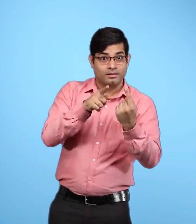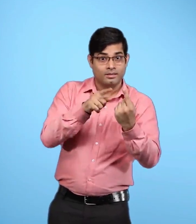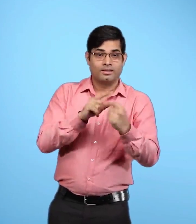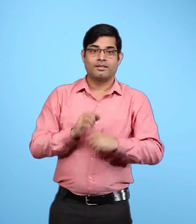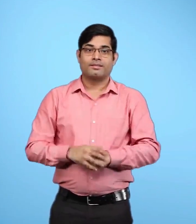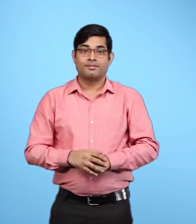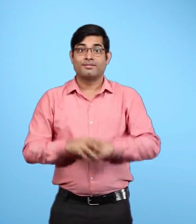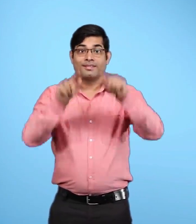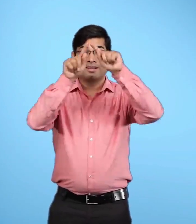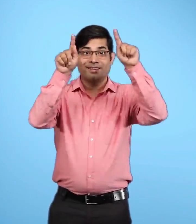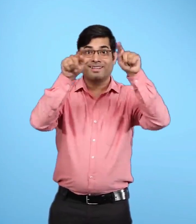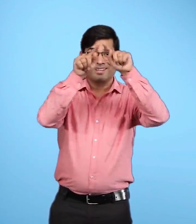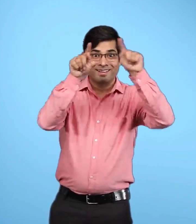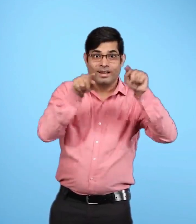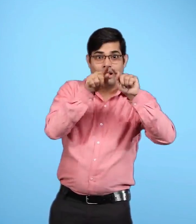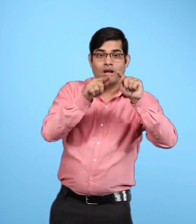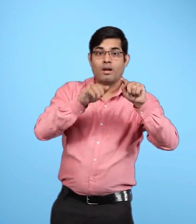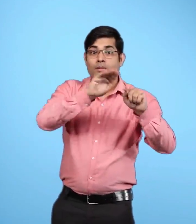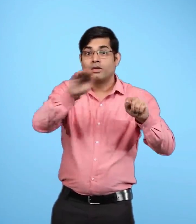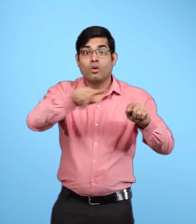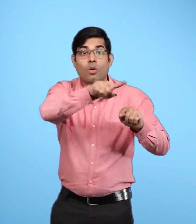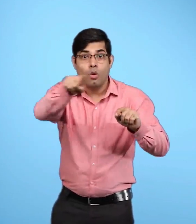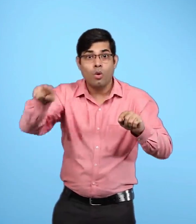And column 2 is for number of children.